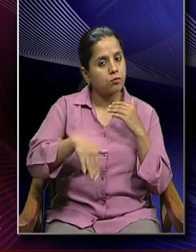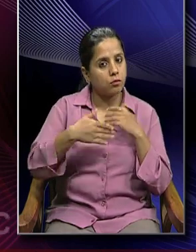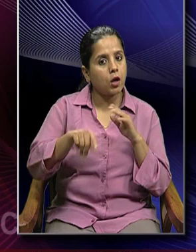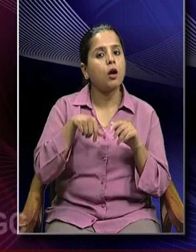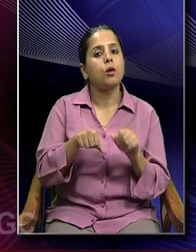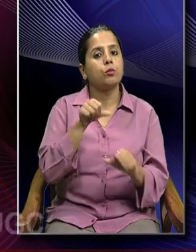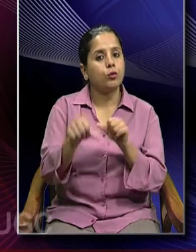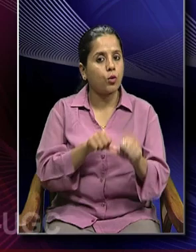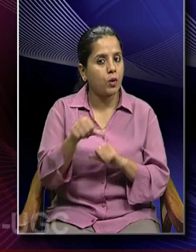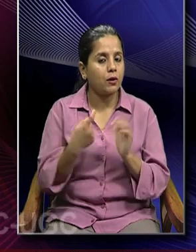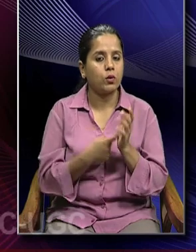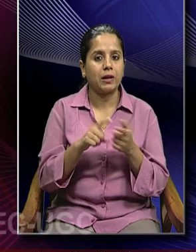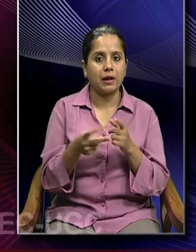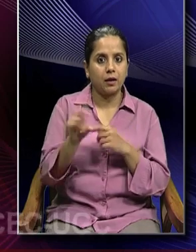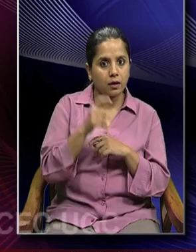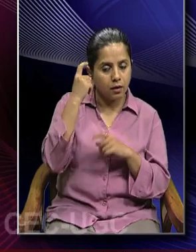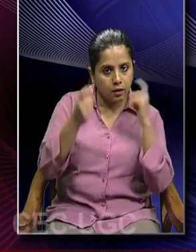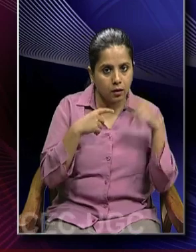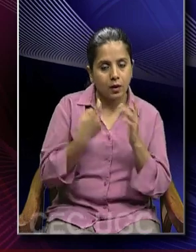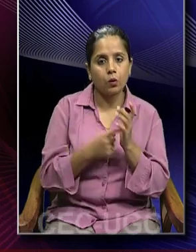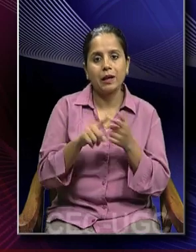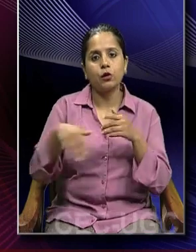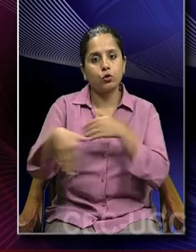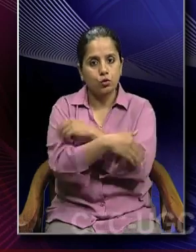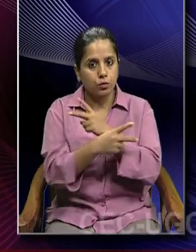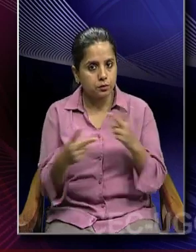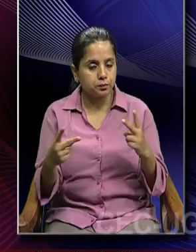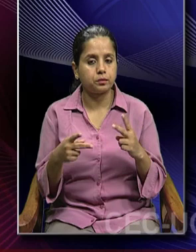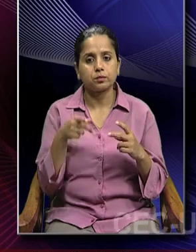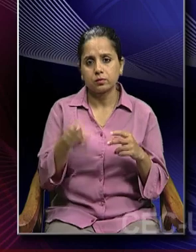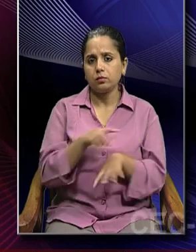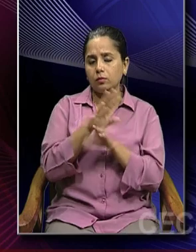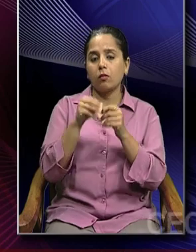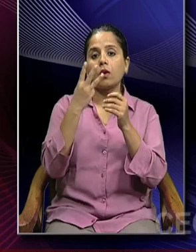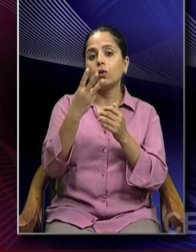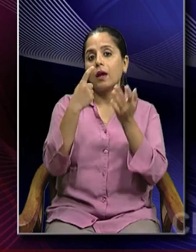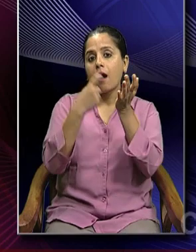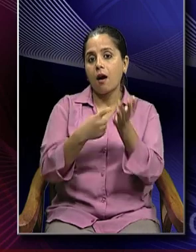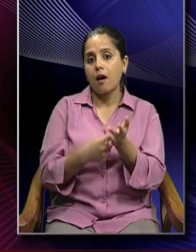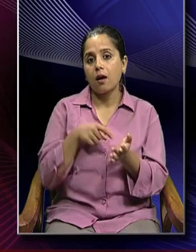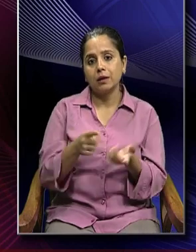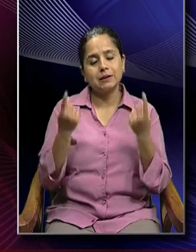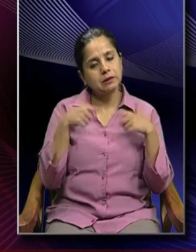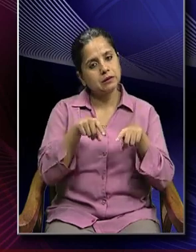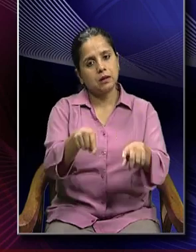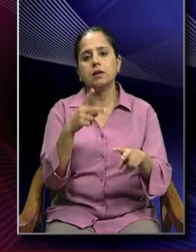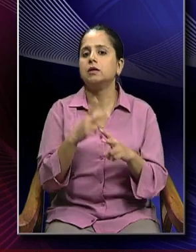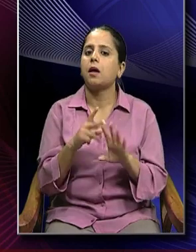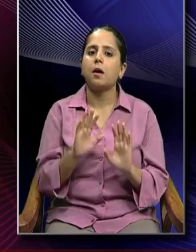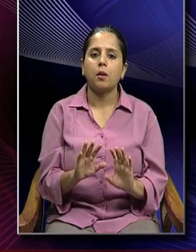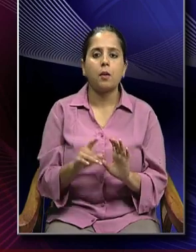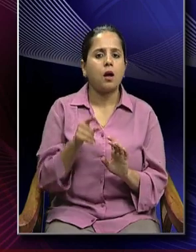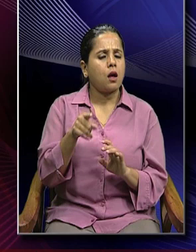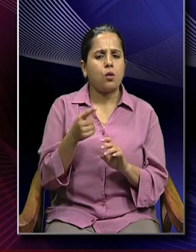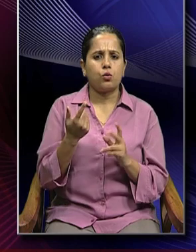of reinventing, restructuring and re-engineering. So, all these 3Rs, they go simultaneously. It is not like that